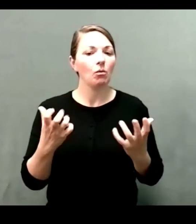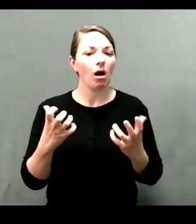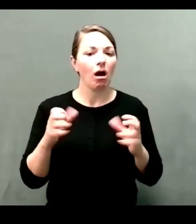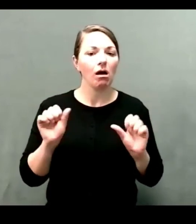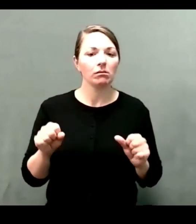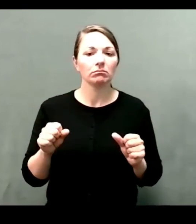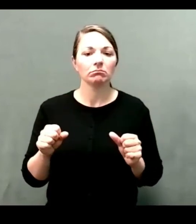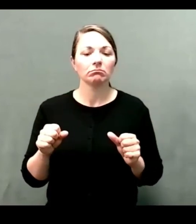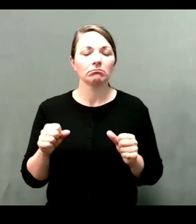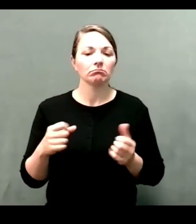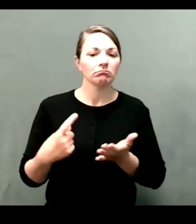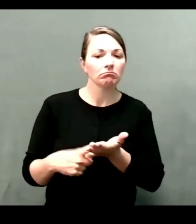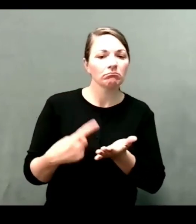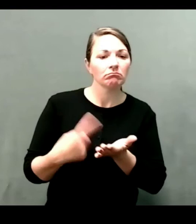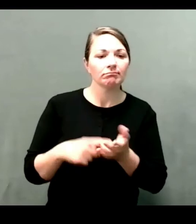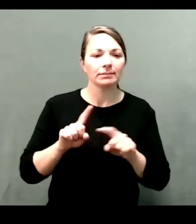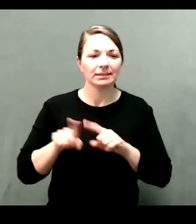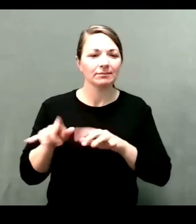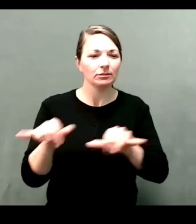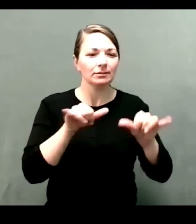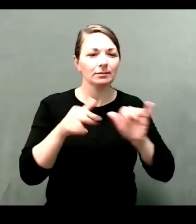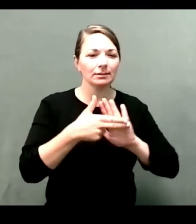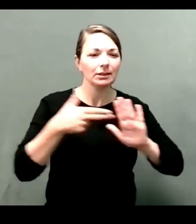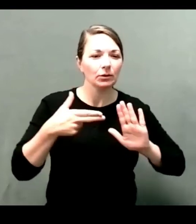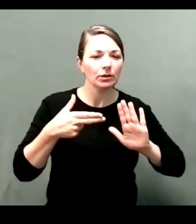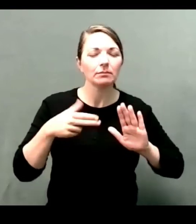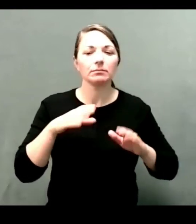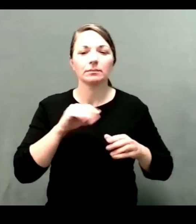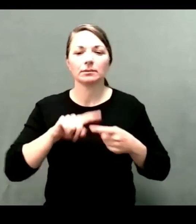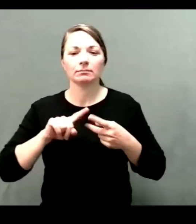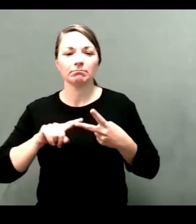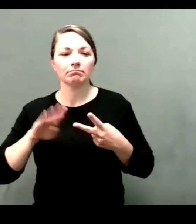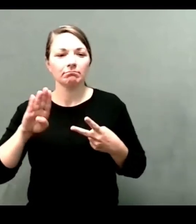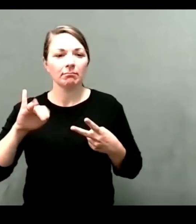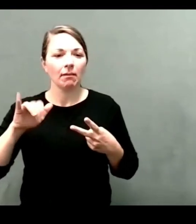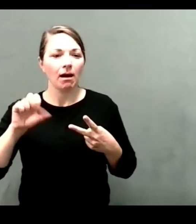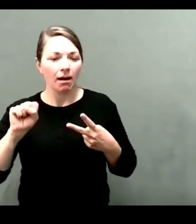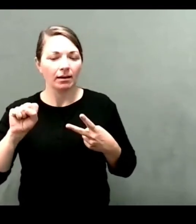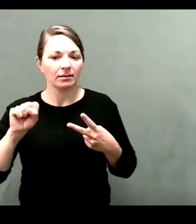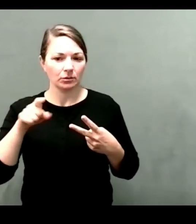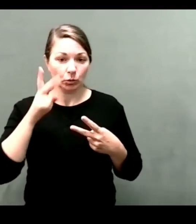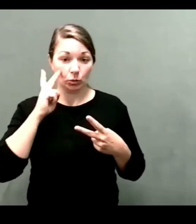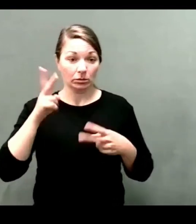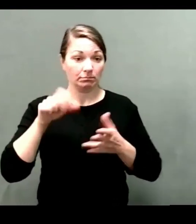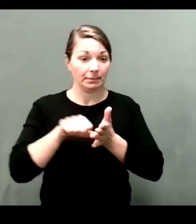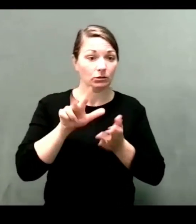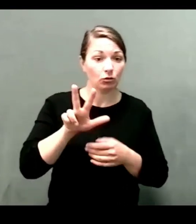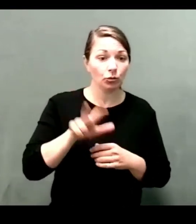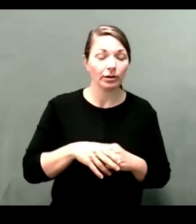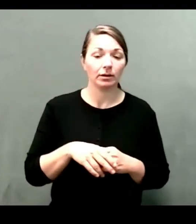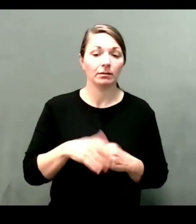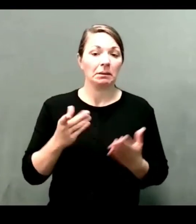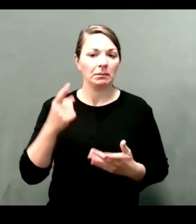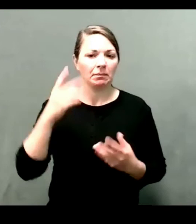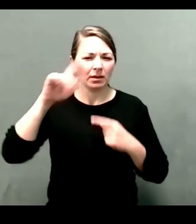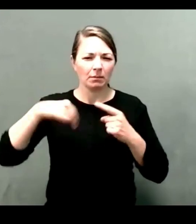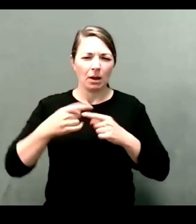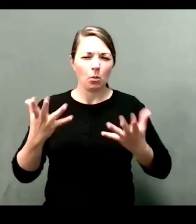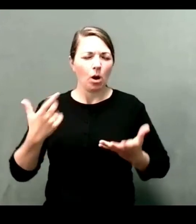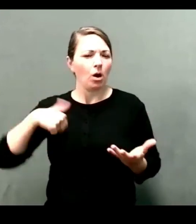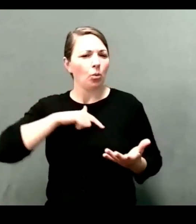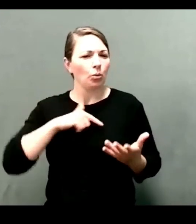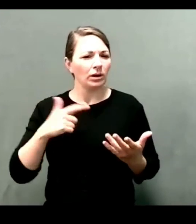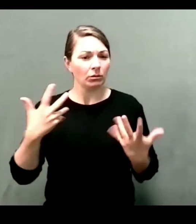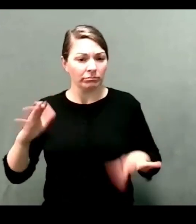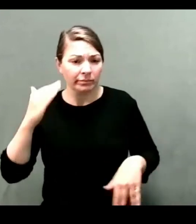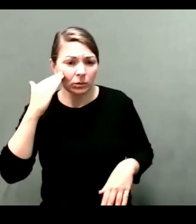thinking about the stereotypes and biases that were identified on page 3 as you were looking at, what do we think we know, or what have we been